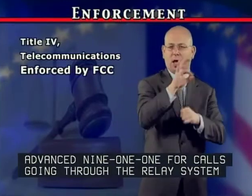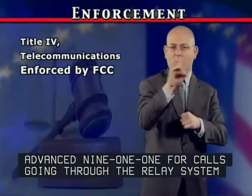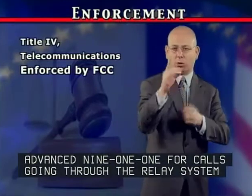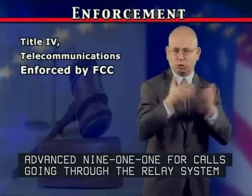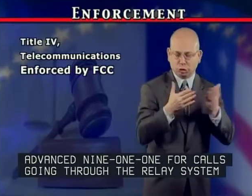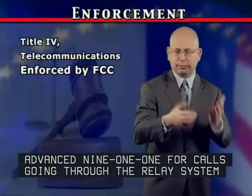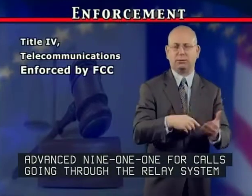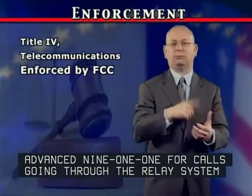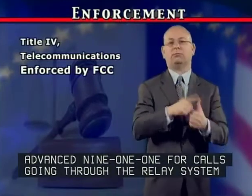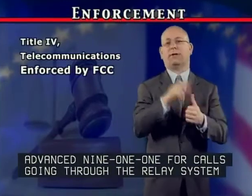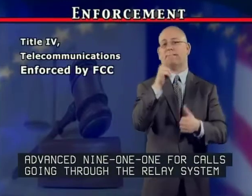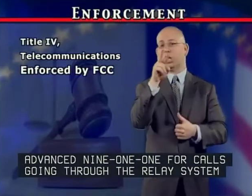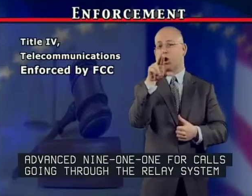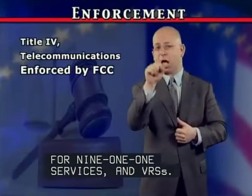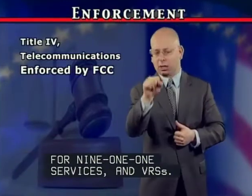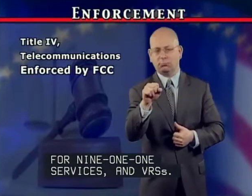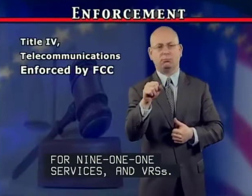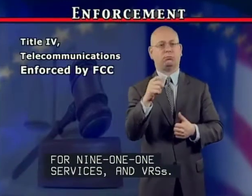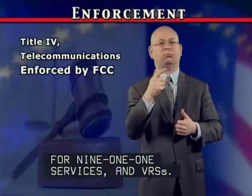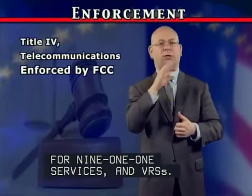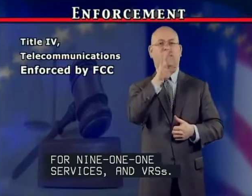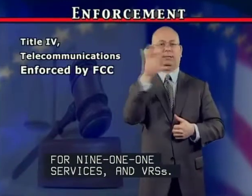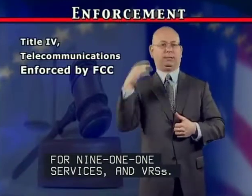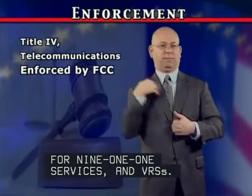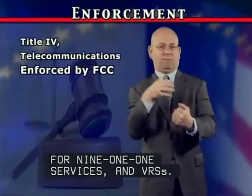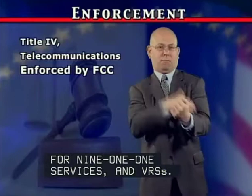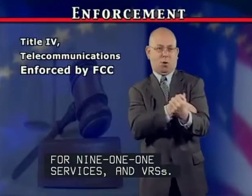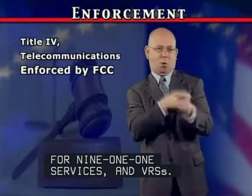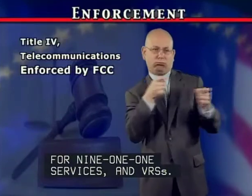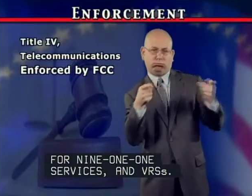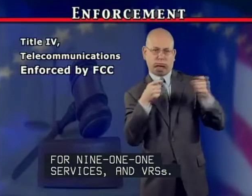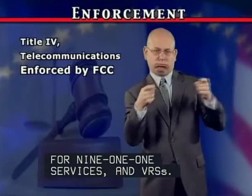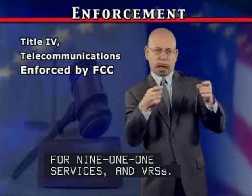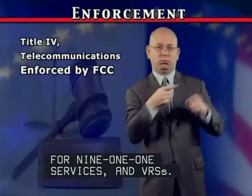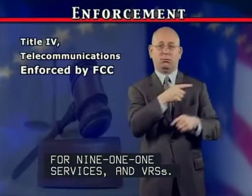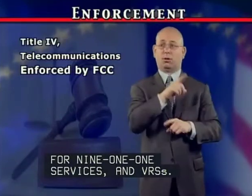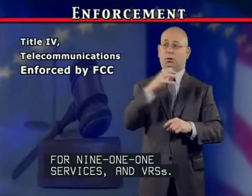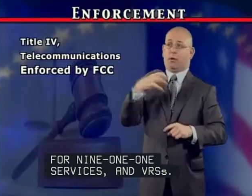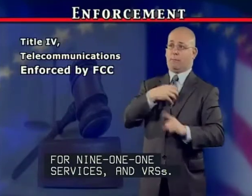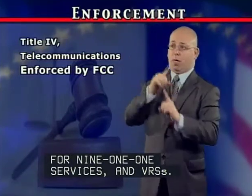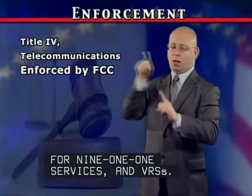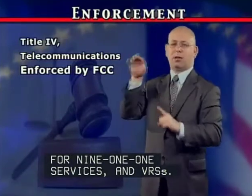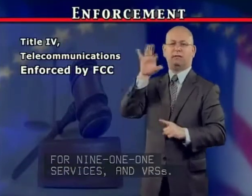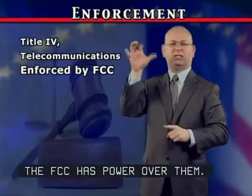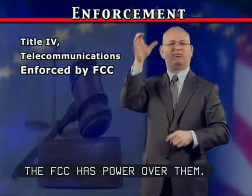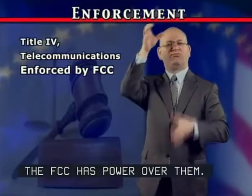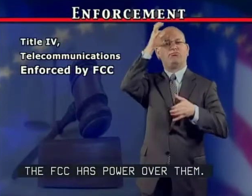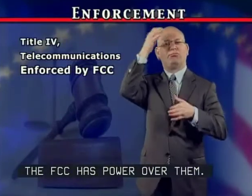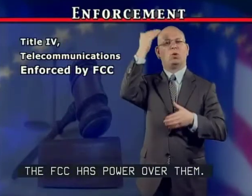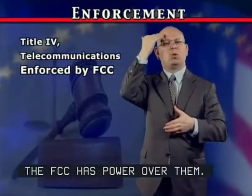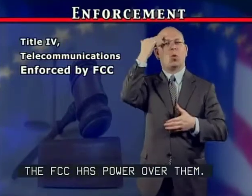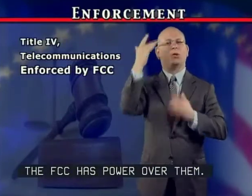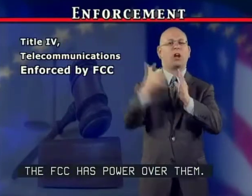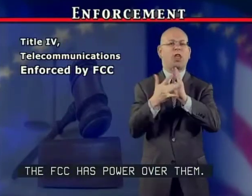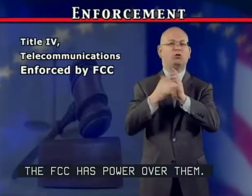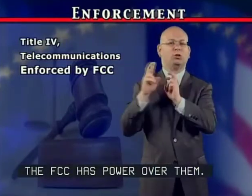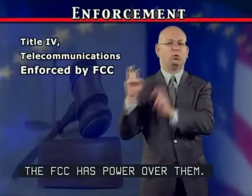for calls going through the relay system for 911 services, and VRSs. The FCC has power over